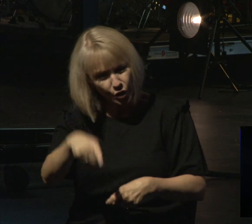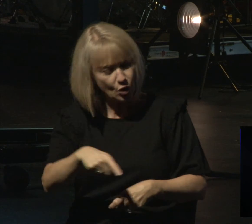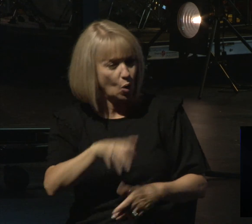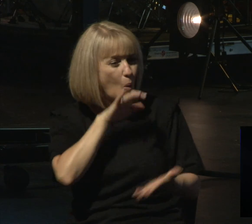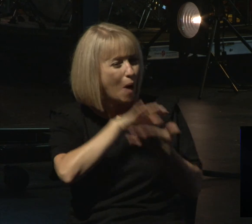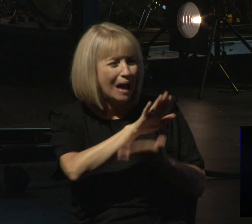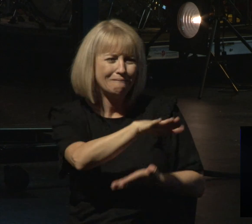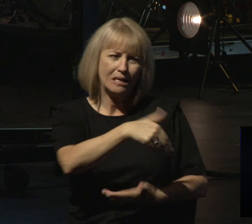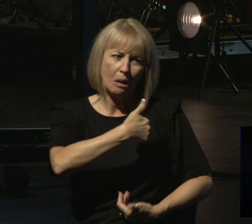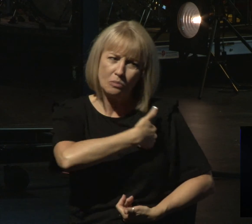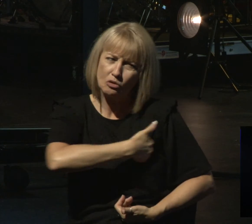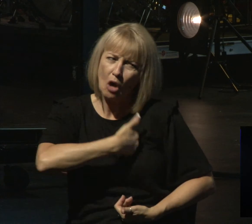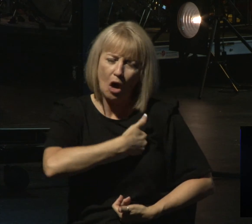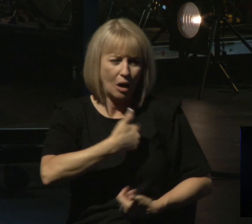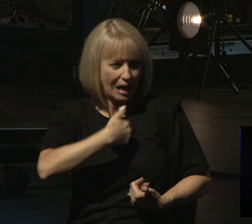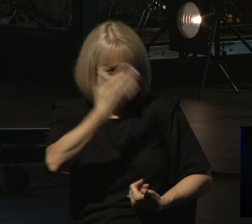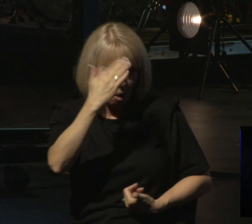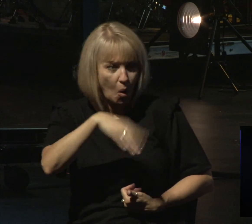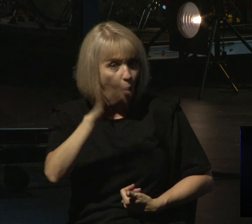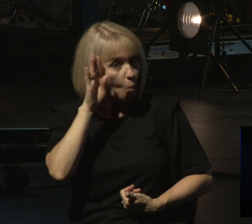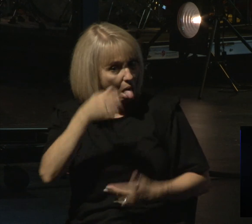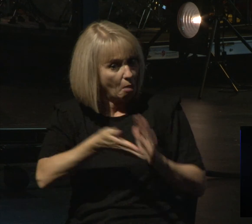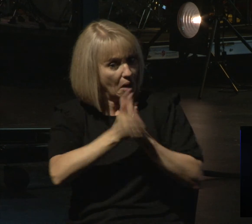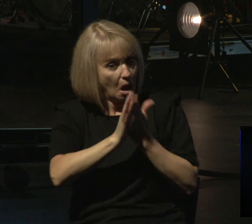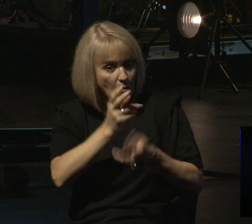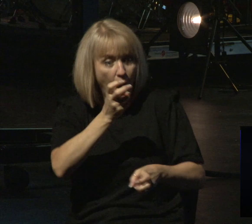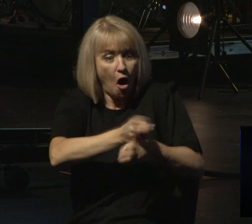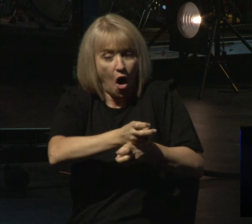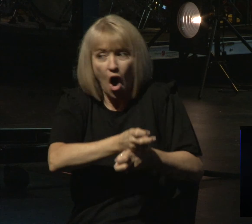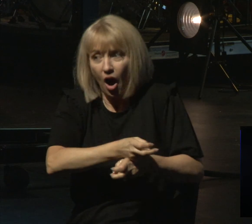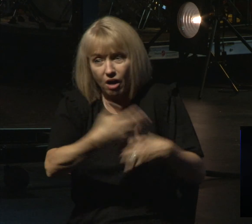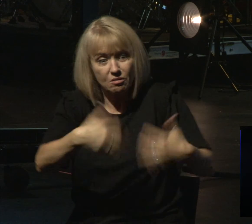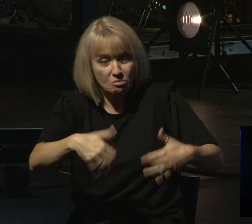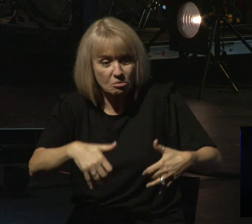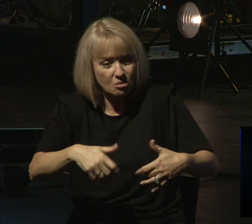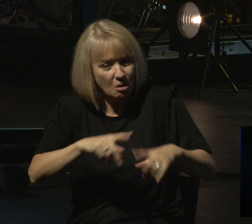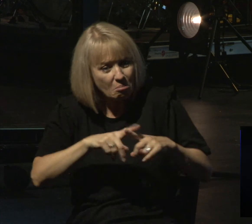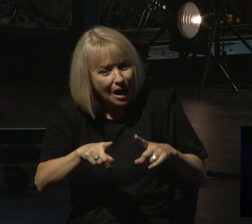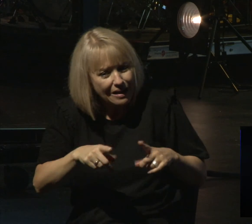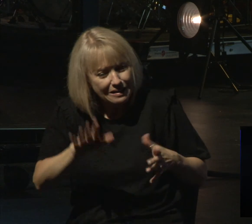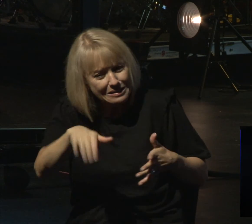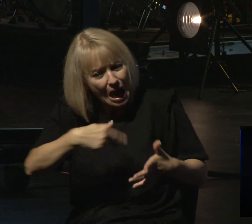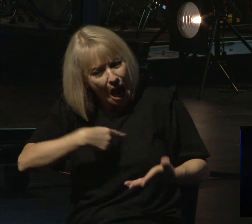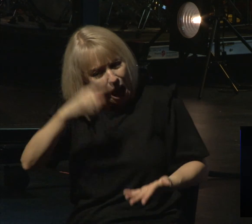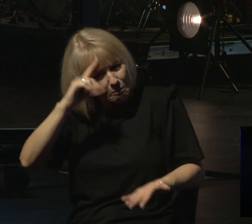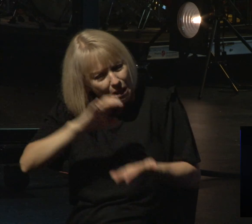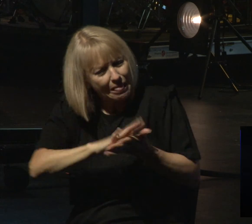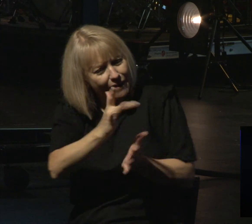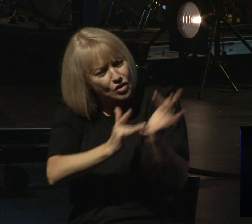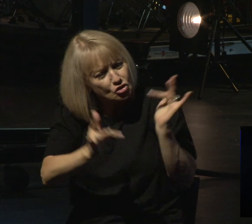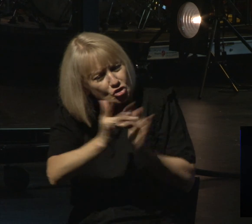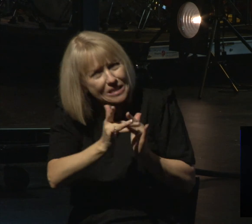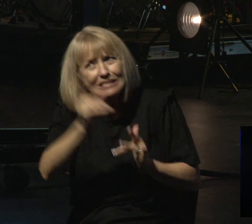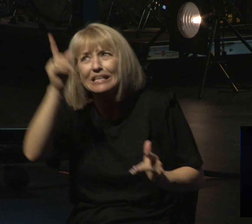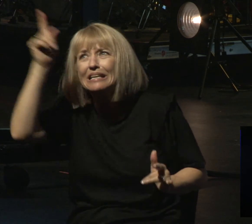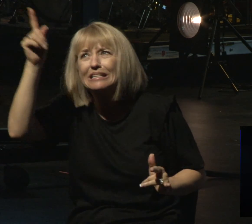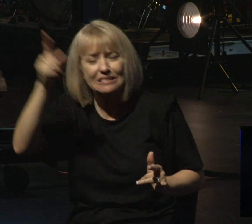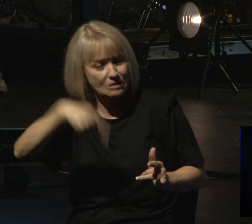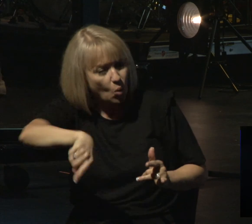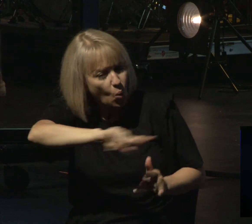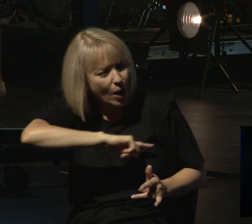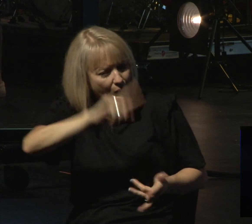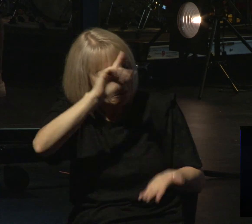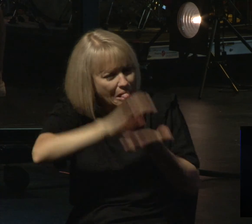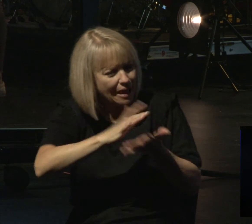so sorry about this. But where I put Jesus and what I believe Jesus could do and what we believe Jesus can